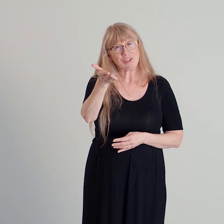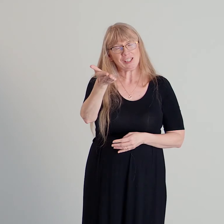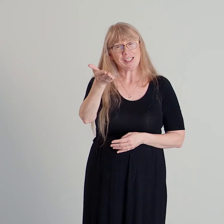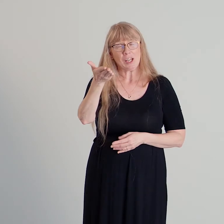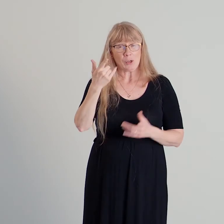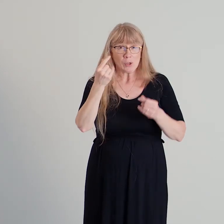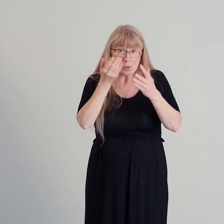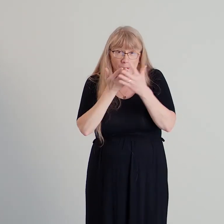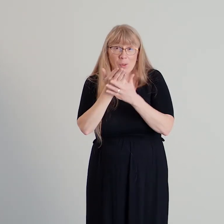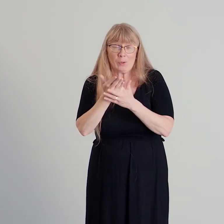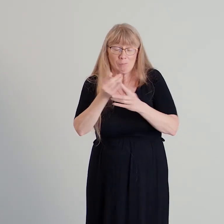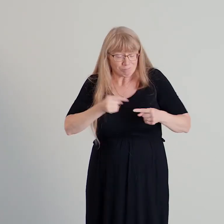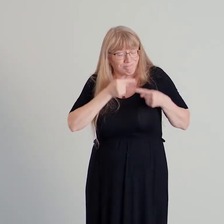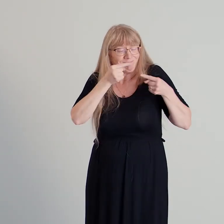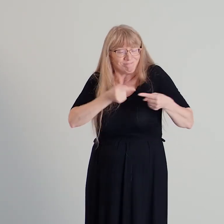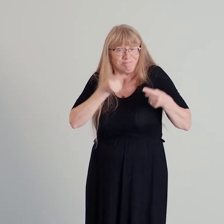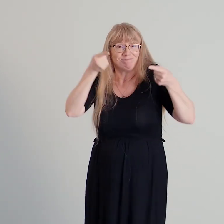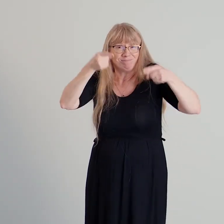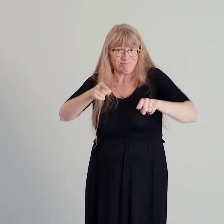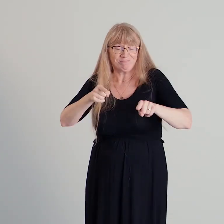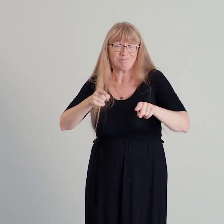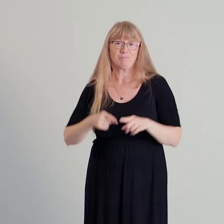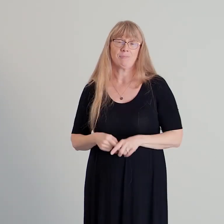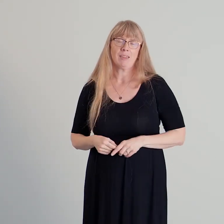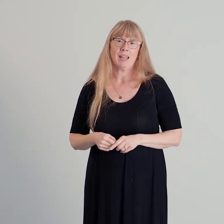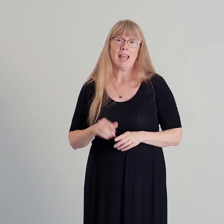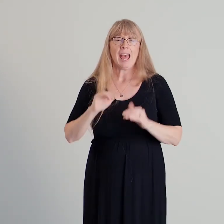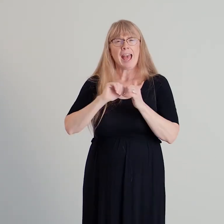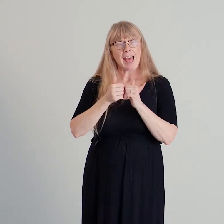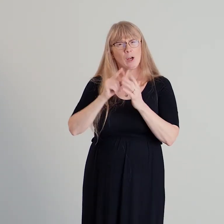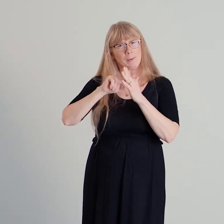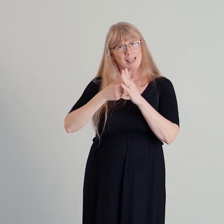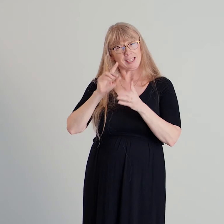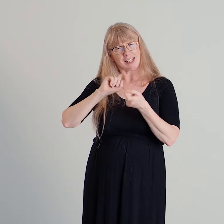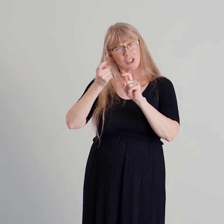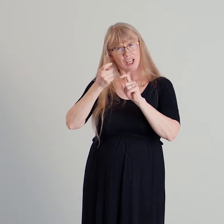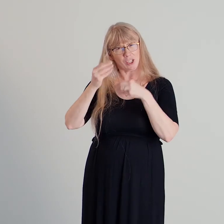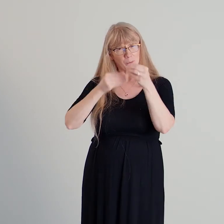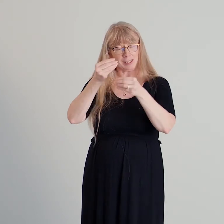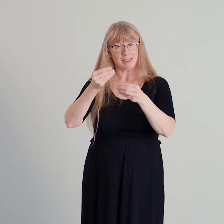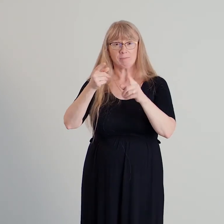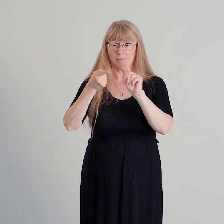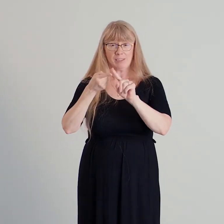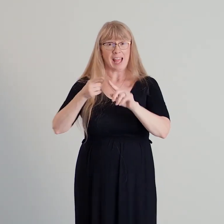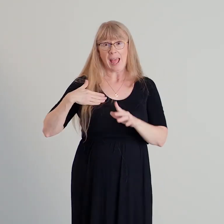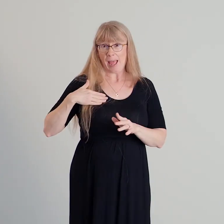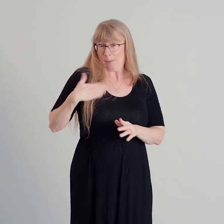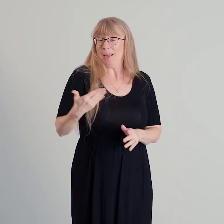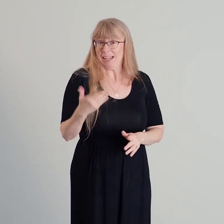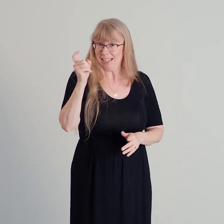walking through just the struggles that you have in your life, how do you begin that change process? Well, it's admitting we need that change.